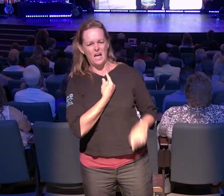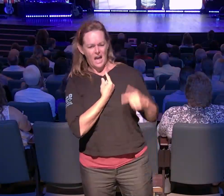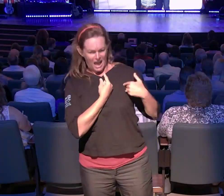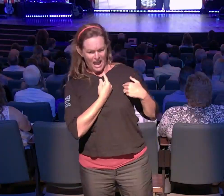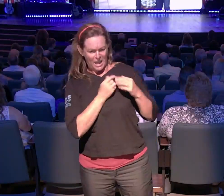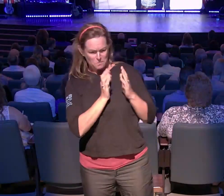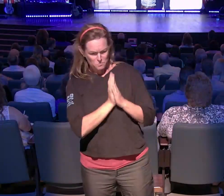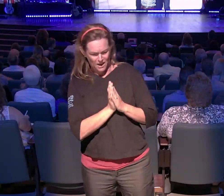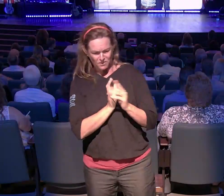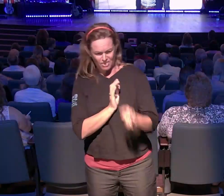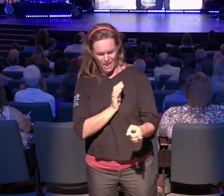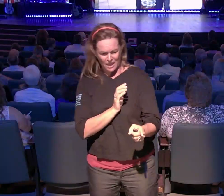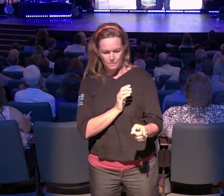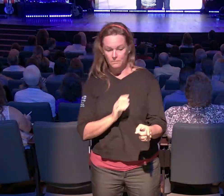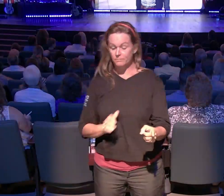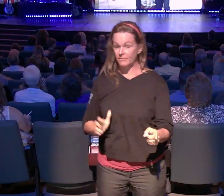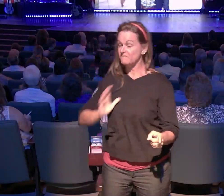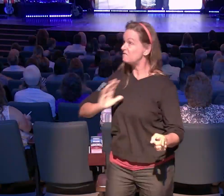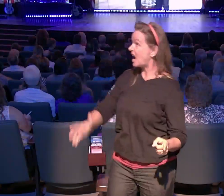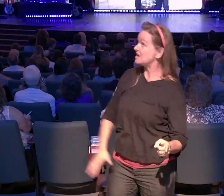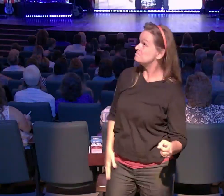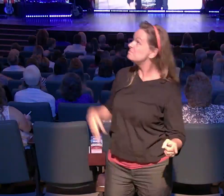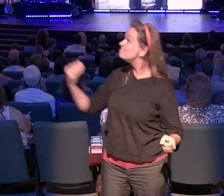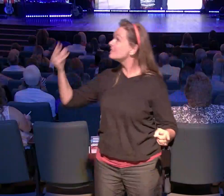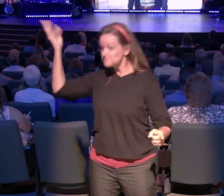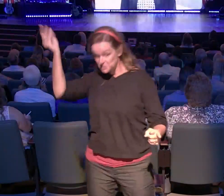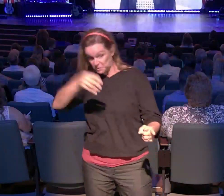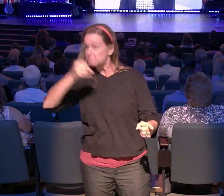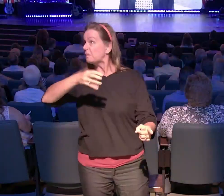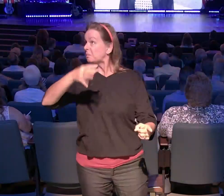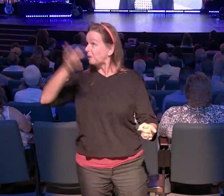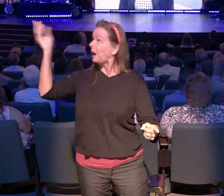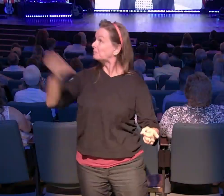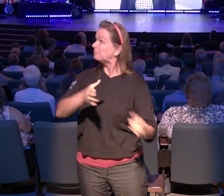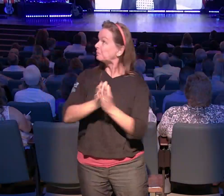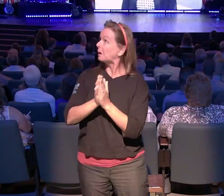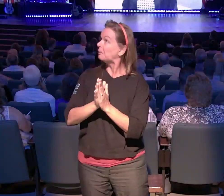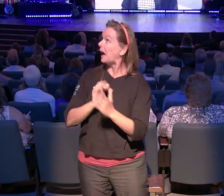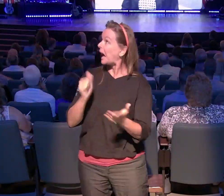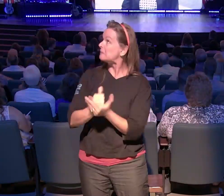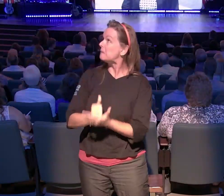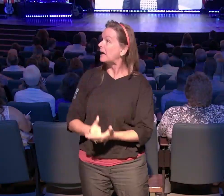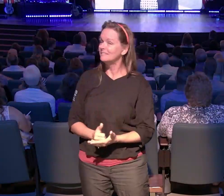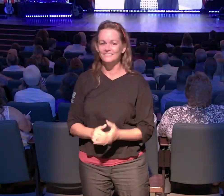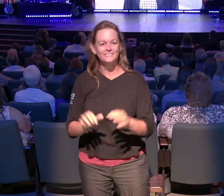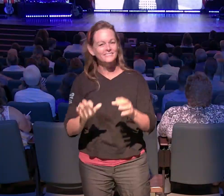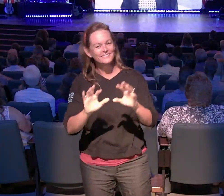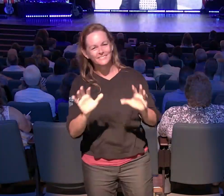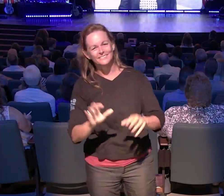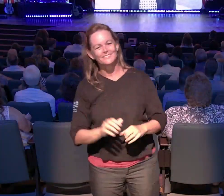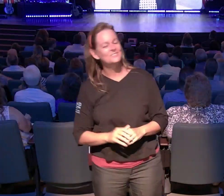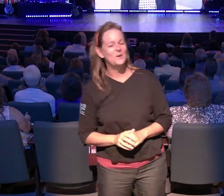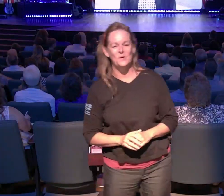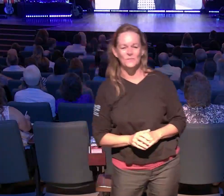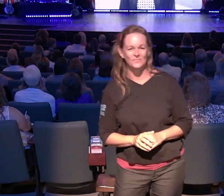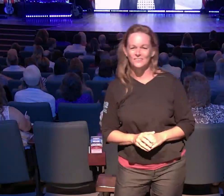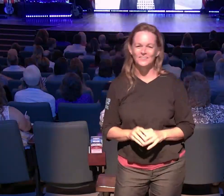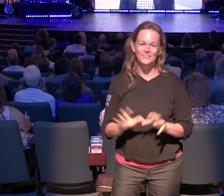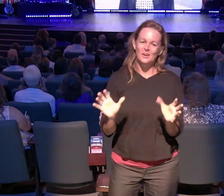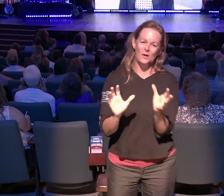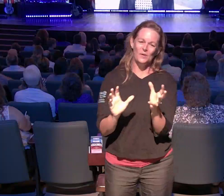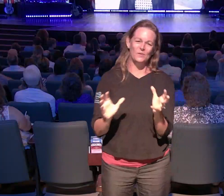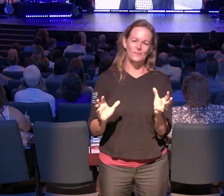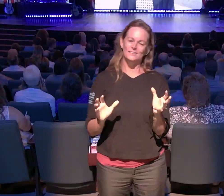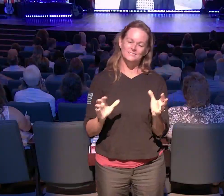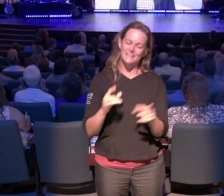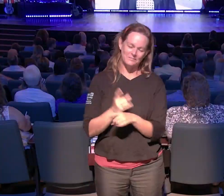them? I mean, I'll pray for them, all right. I'm gonna pray that God convicts them. Pray that they see just how much they've hurt me and how wrong they are.